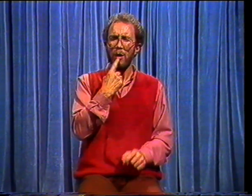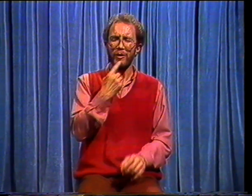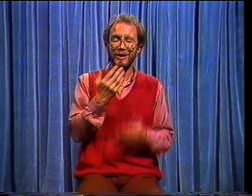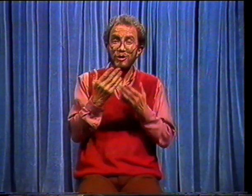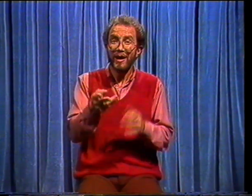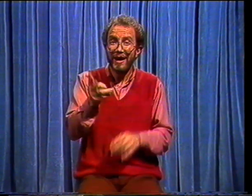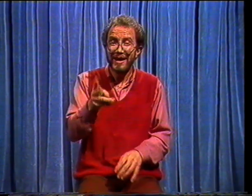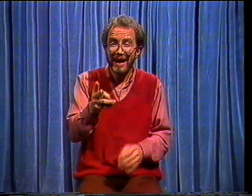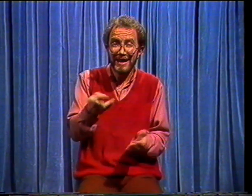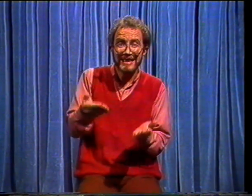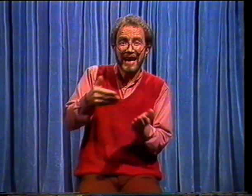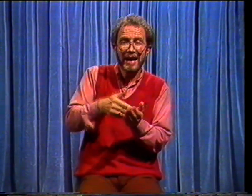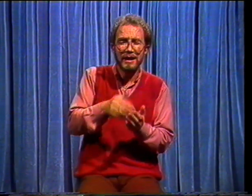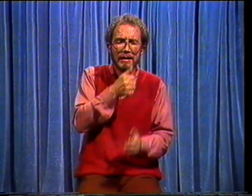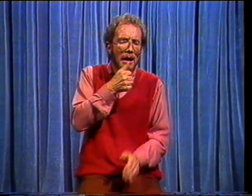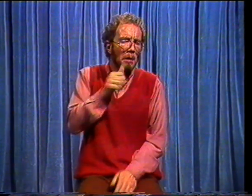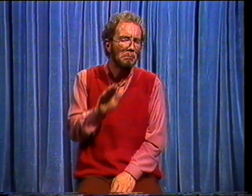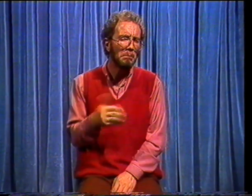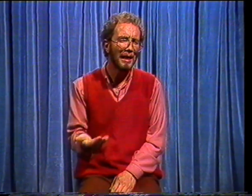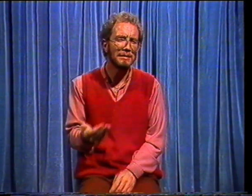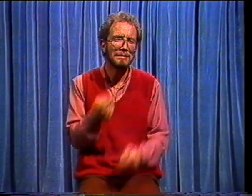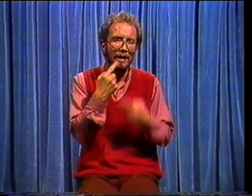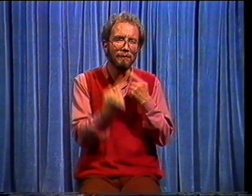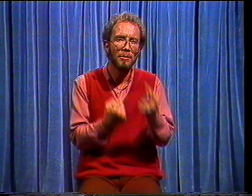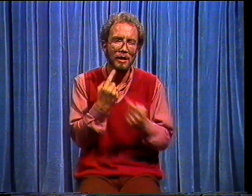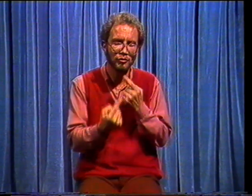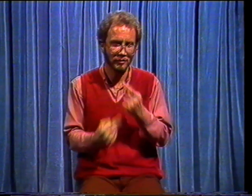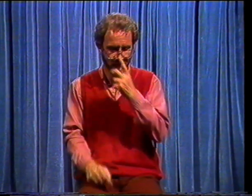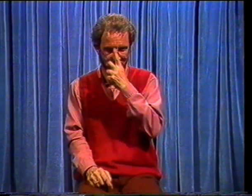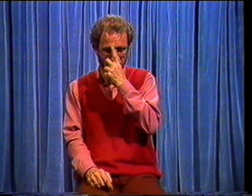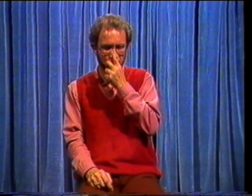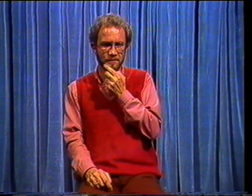so that the mouth again is adding this unpleasantness.